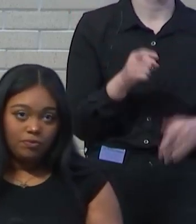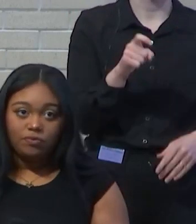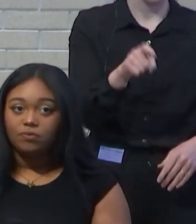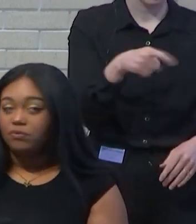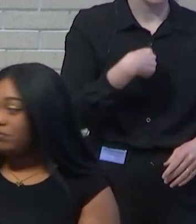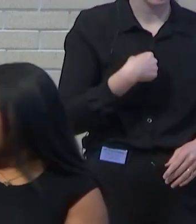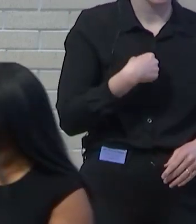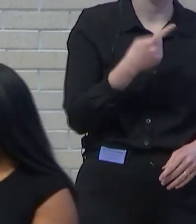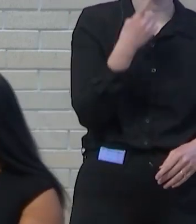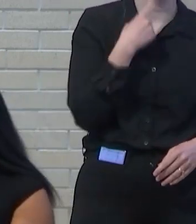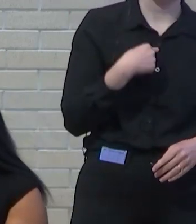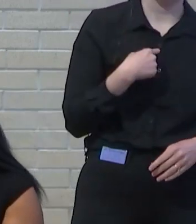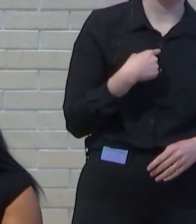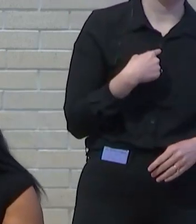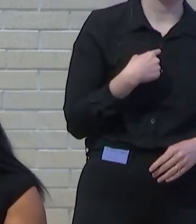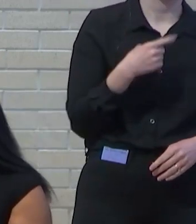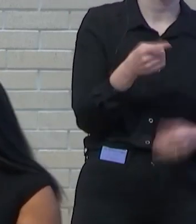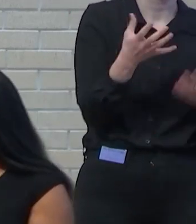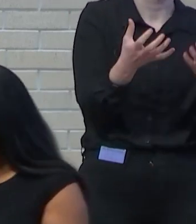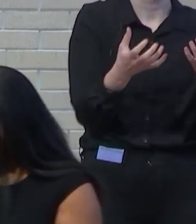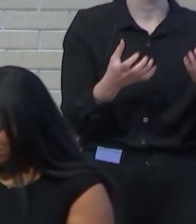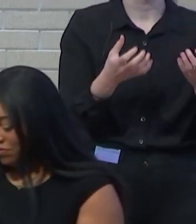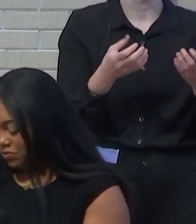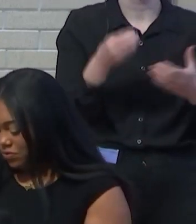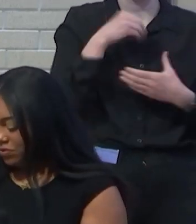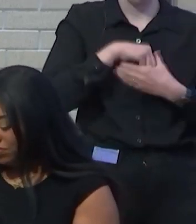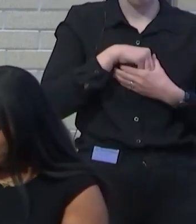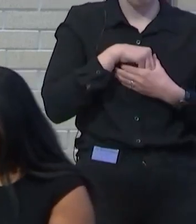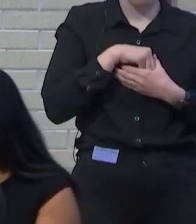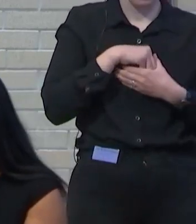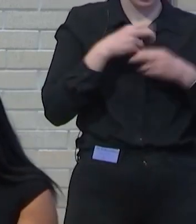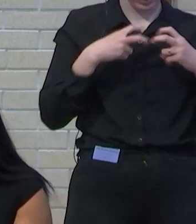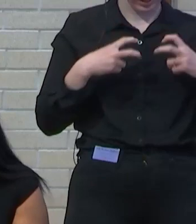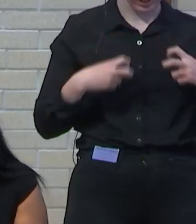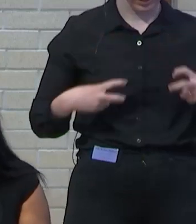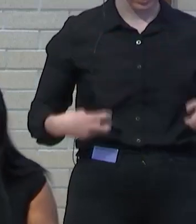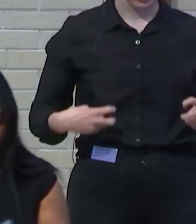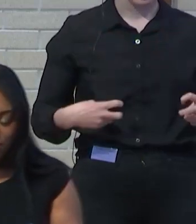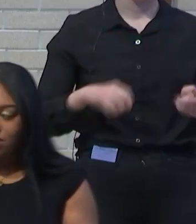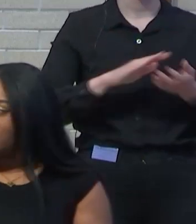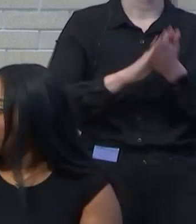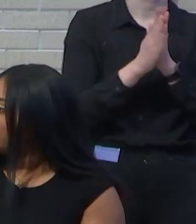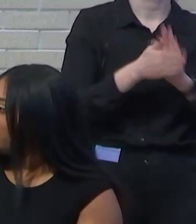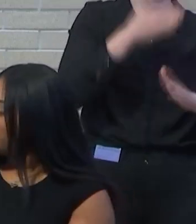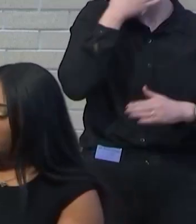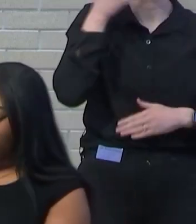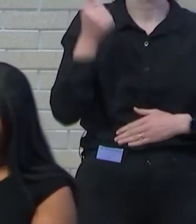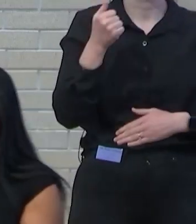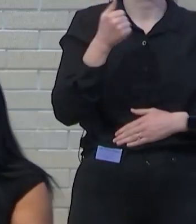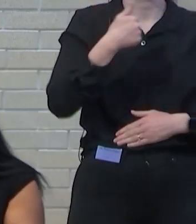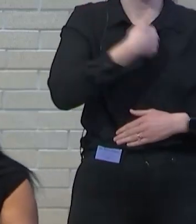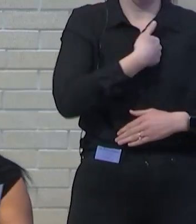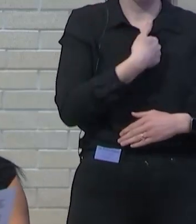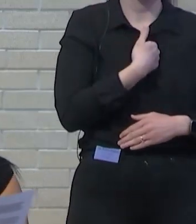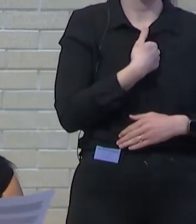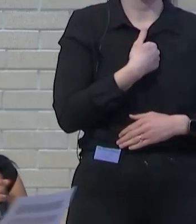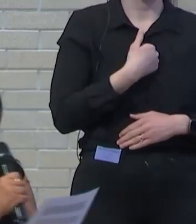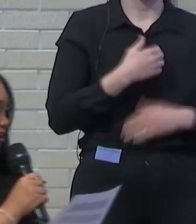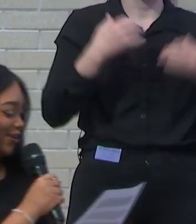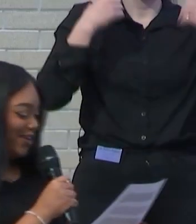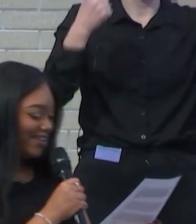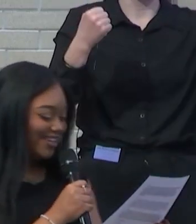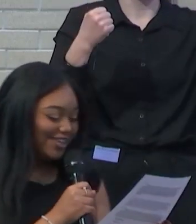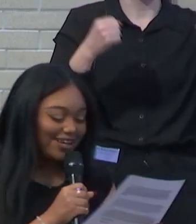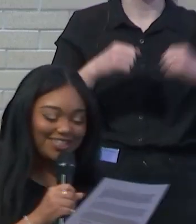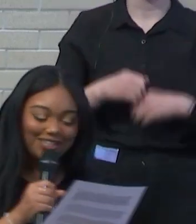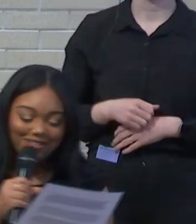word. I want you to internalize this letter and become the best version of yourself. Be strong. Black